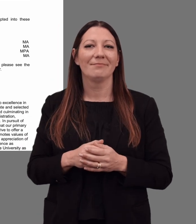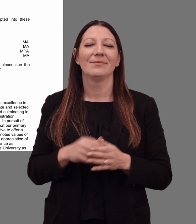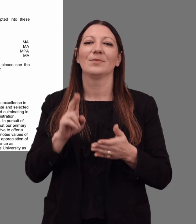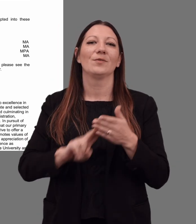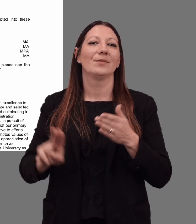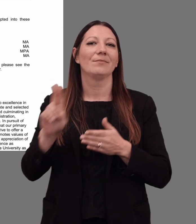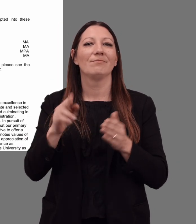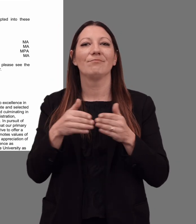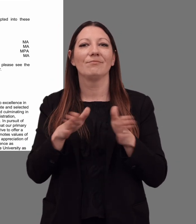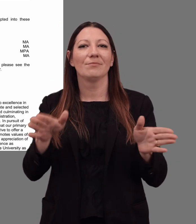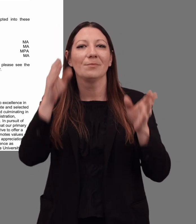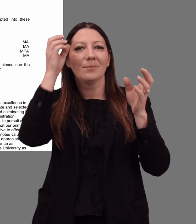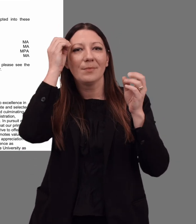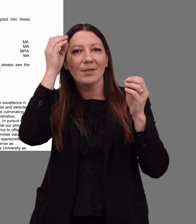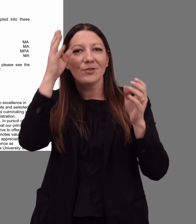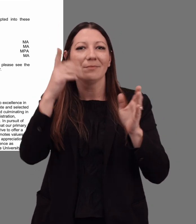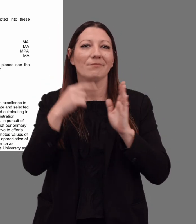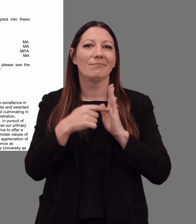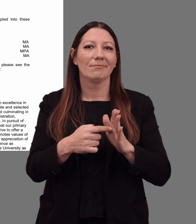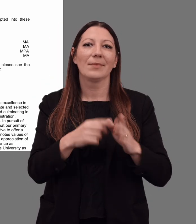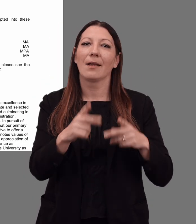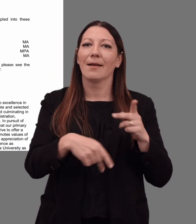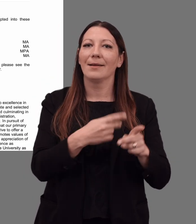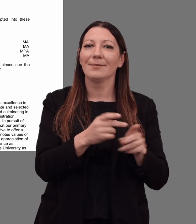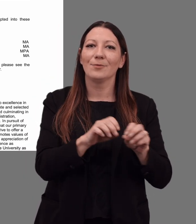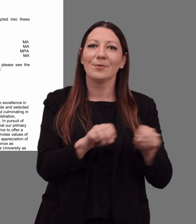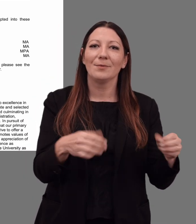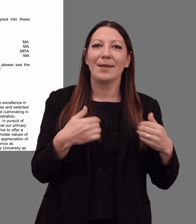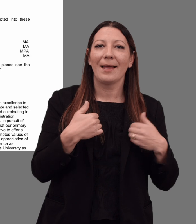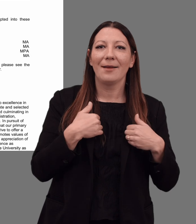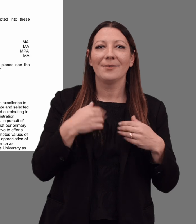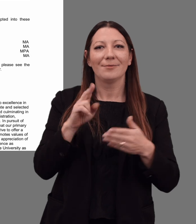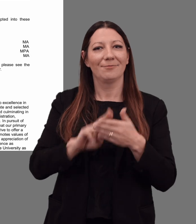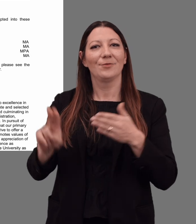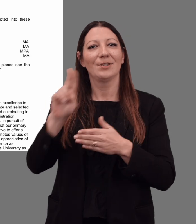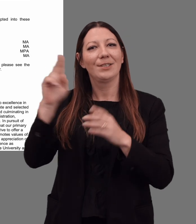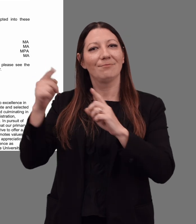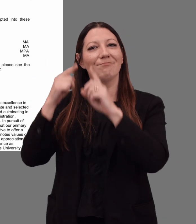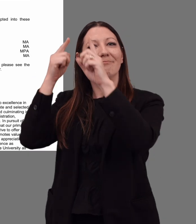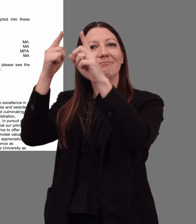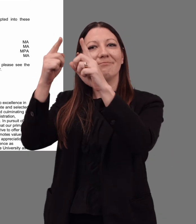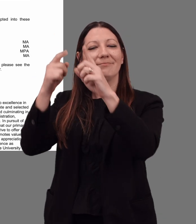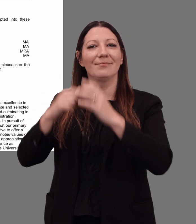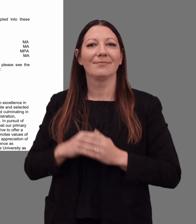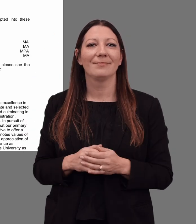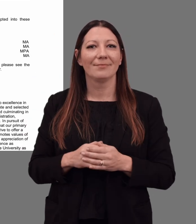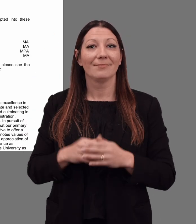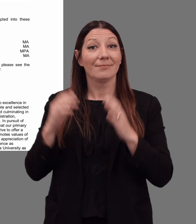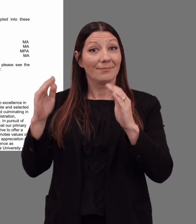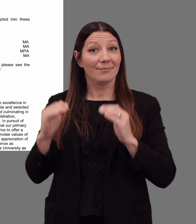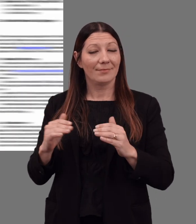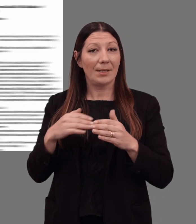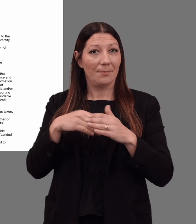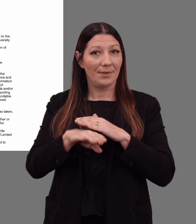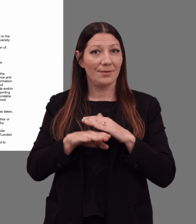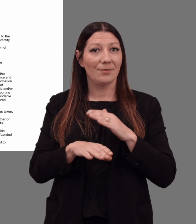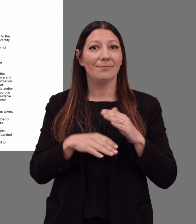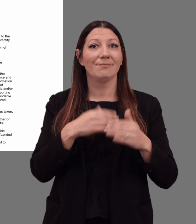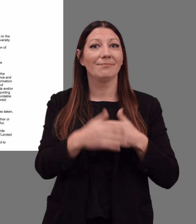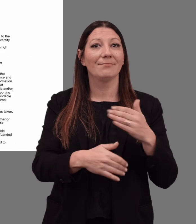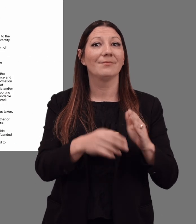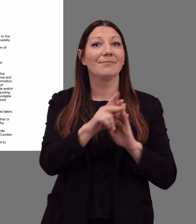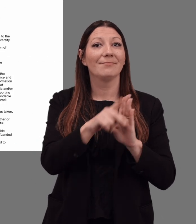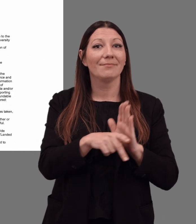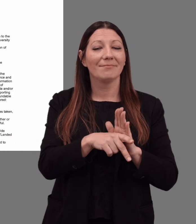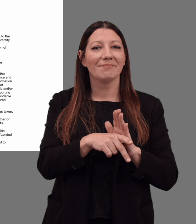the university, including degrees offered, mission statement, and guiding principles. Admission procedures and policies, which